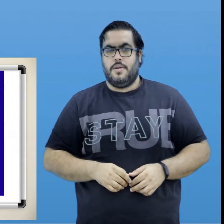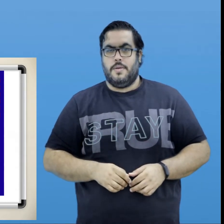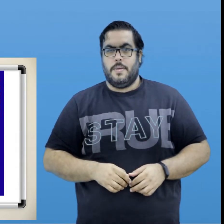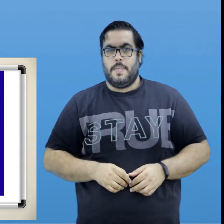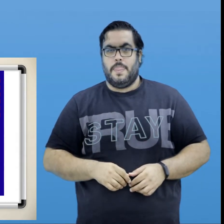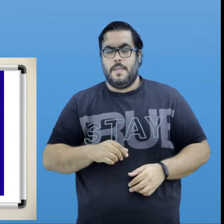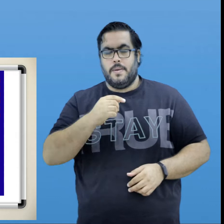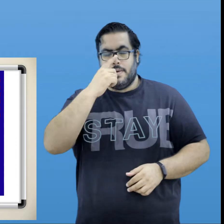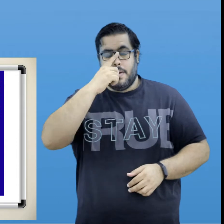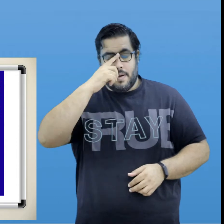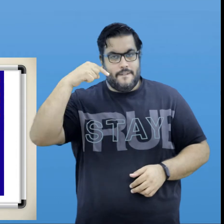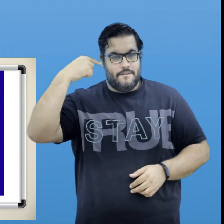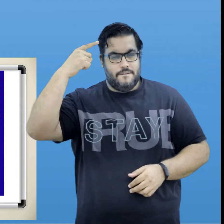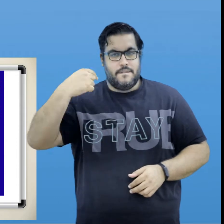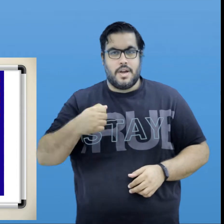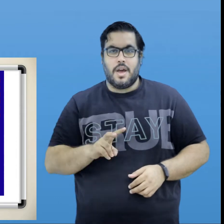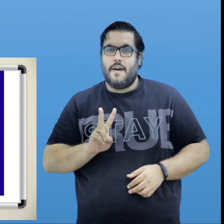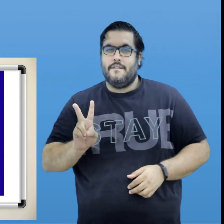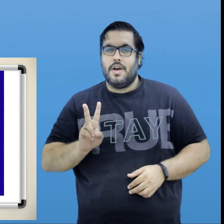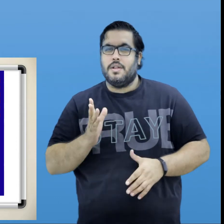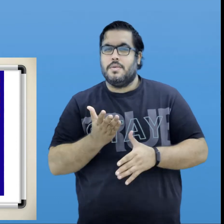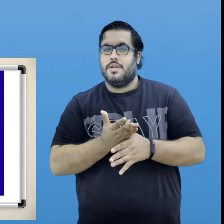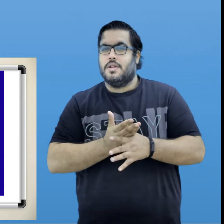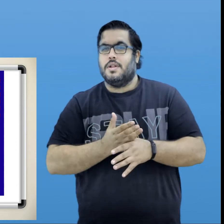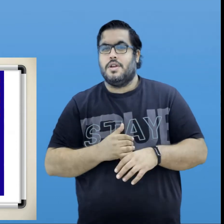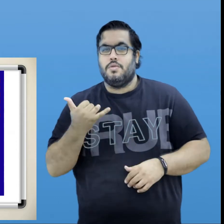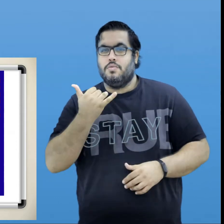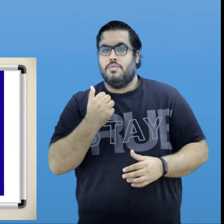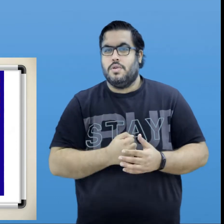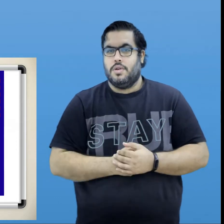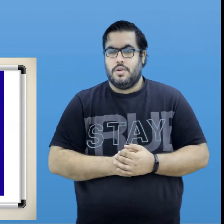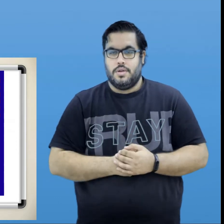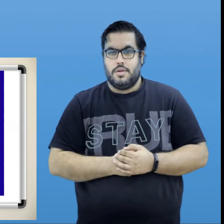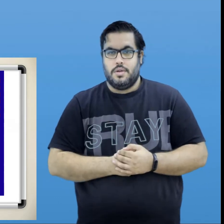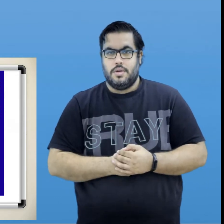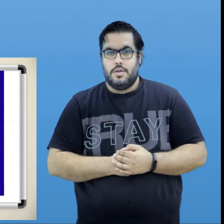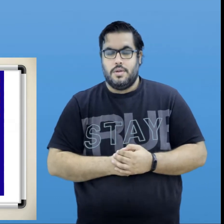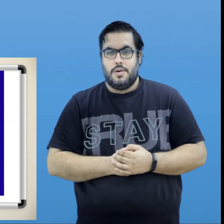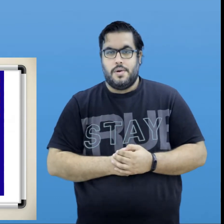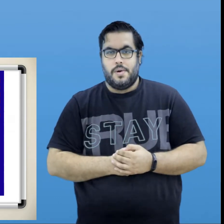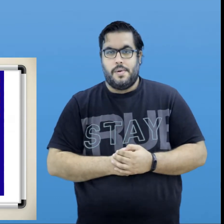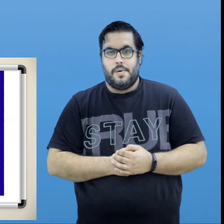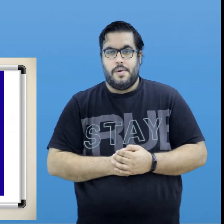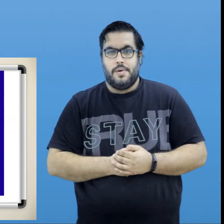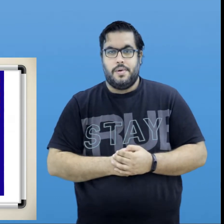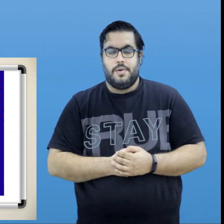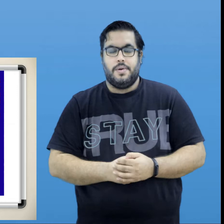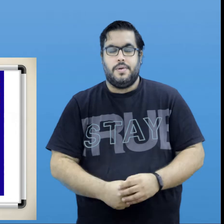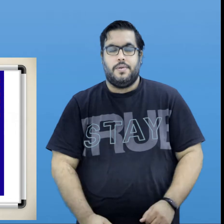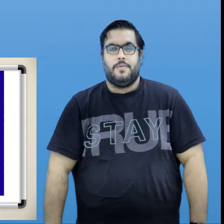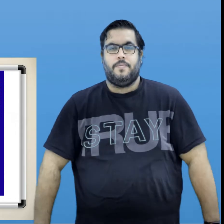few seconds to think about it, and we'll take the answer together.